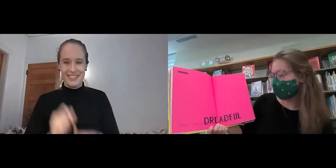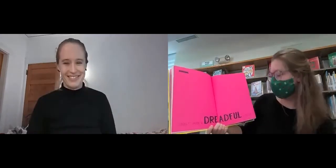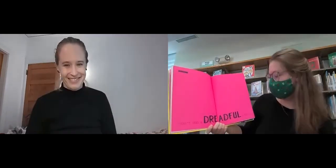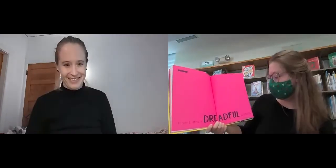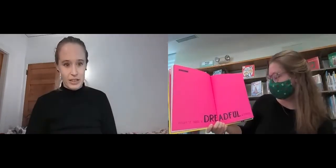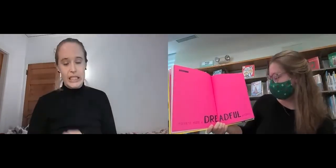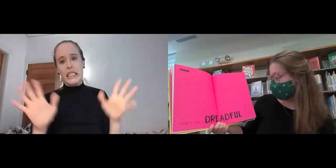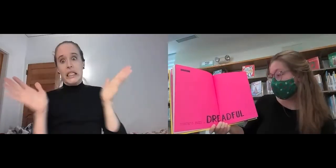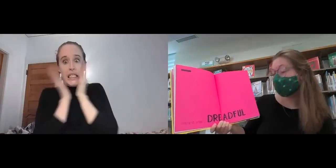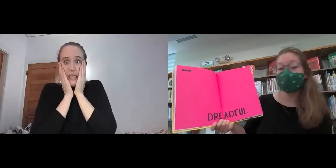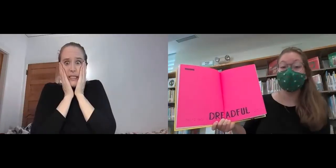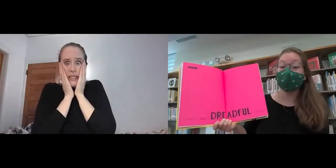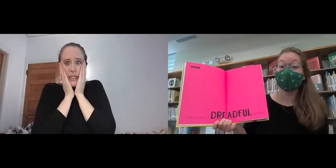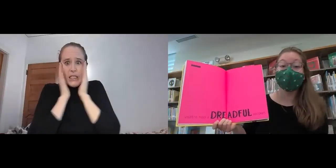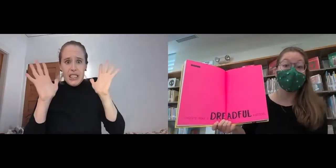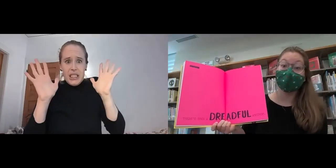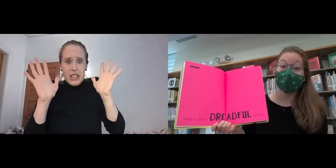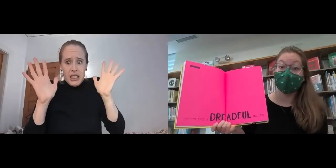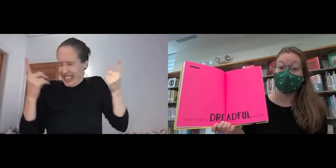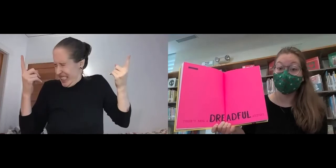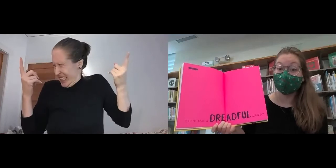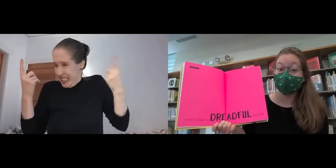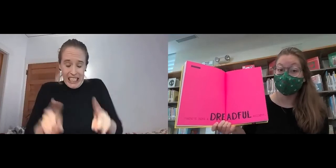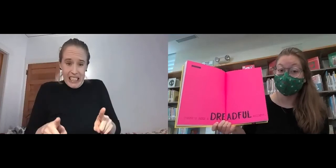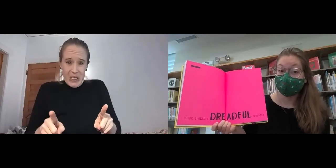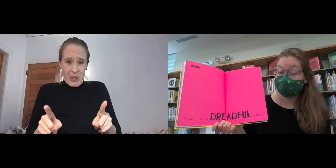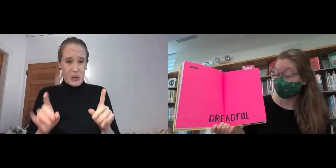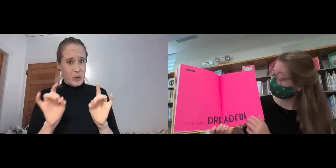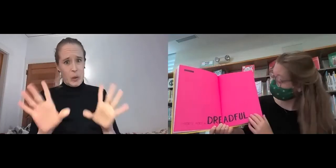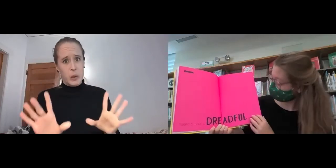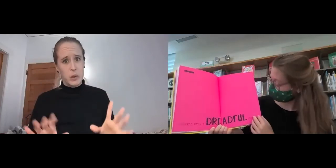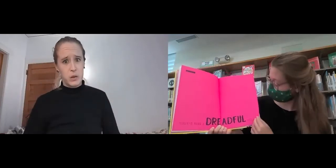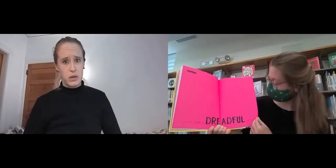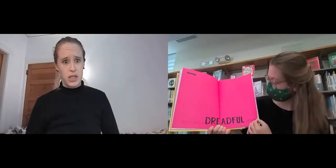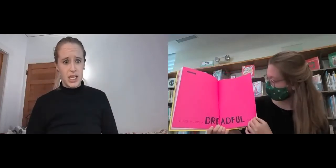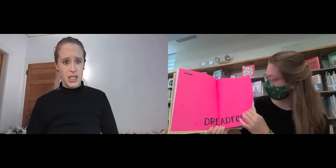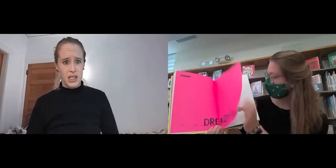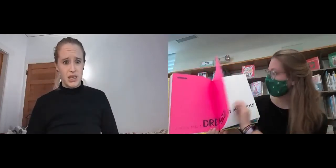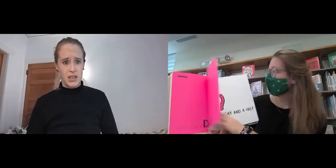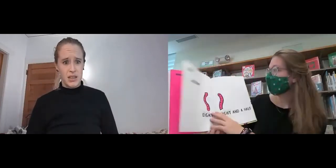Oh dear, there's been a dreadful accident.